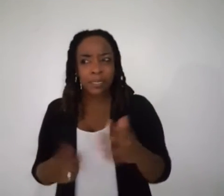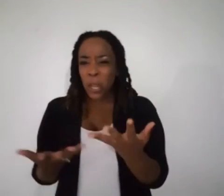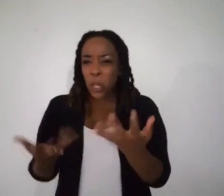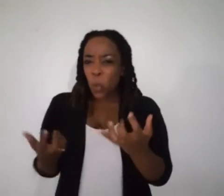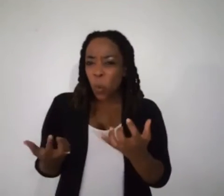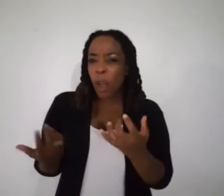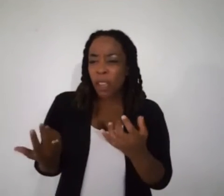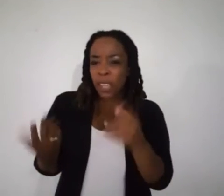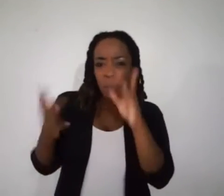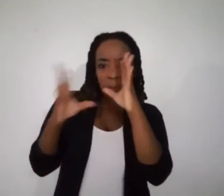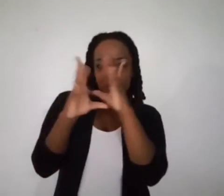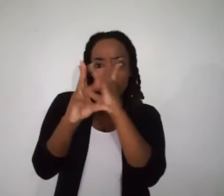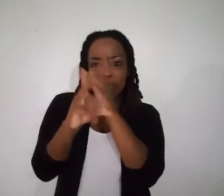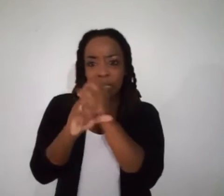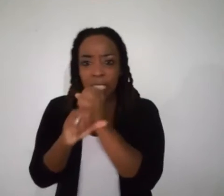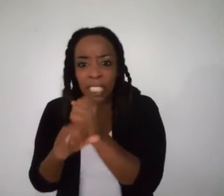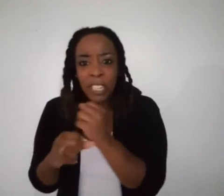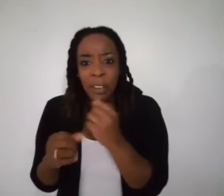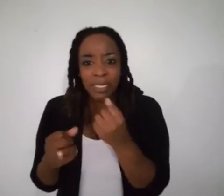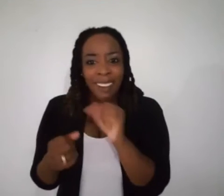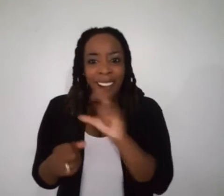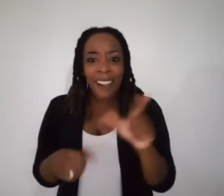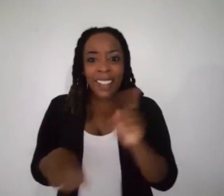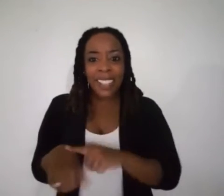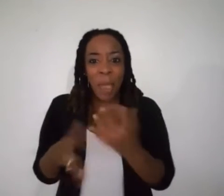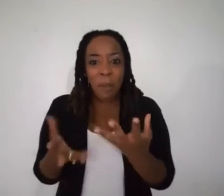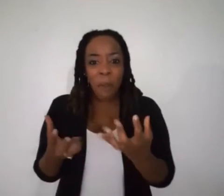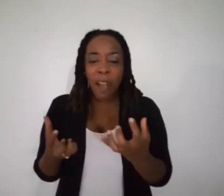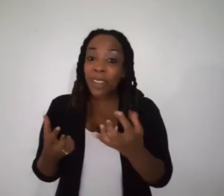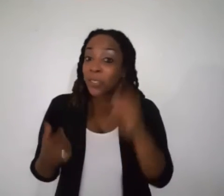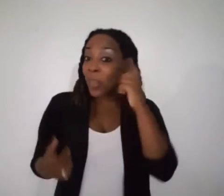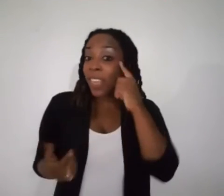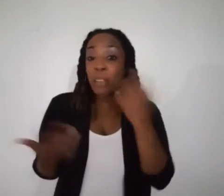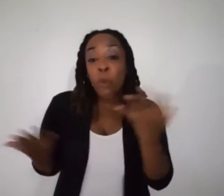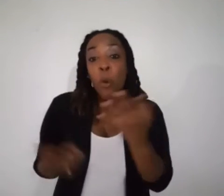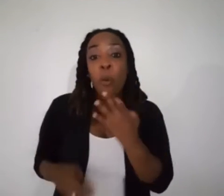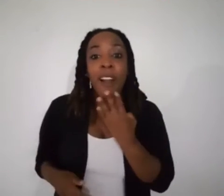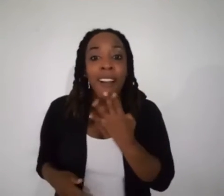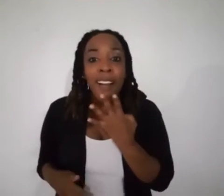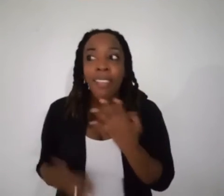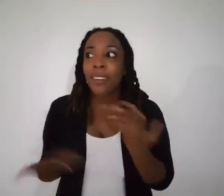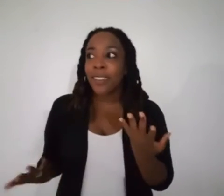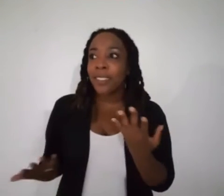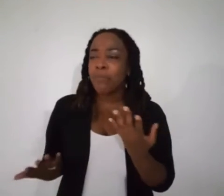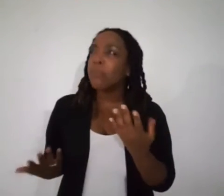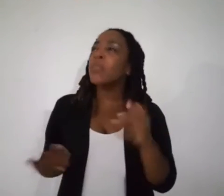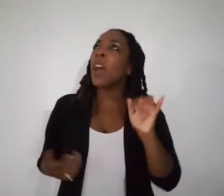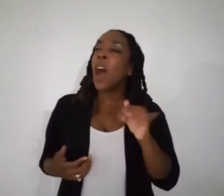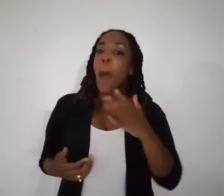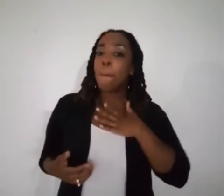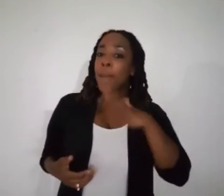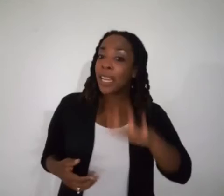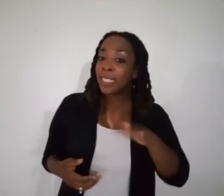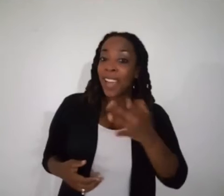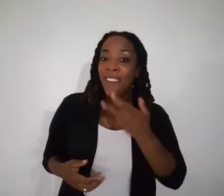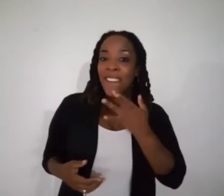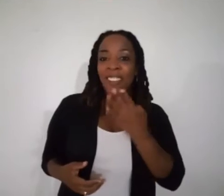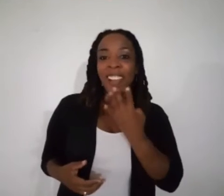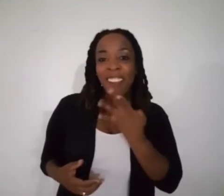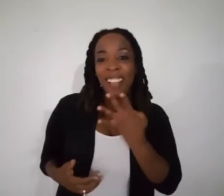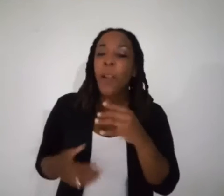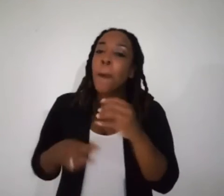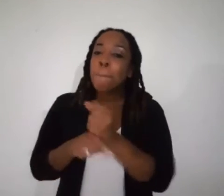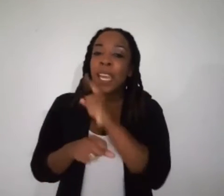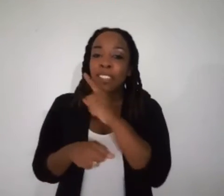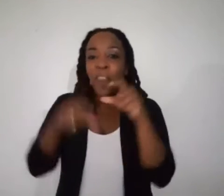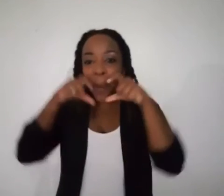things. You have to think about, one, what color? What's your child's favorite color? Make sure the mask is in that color. You also have to